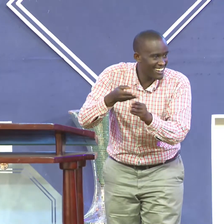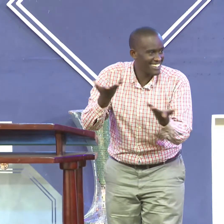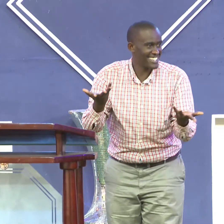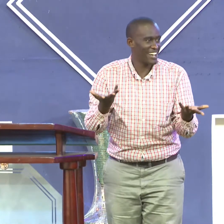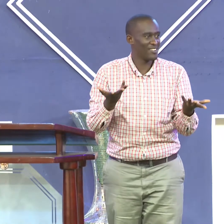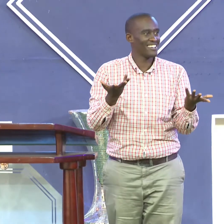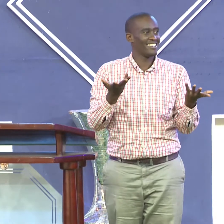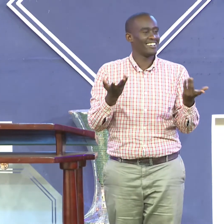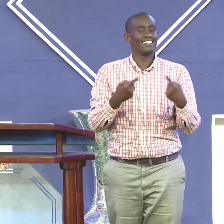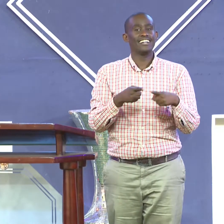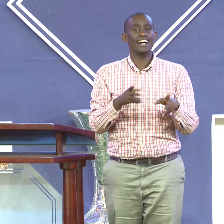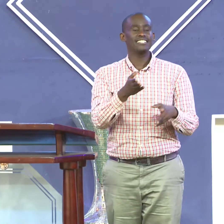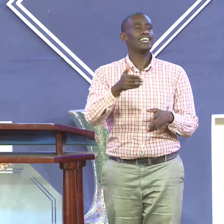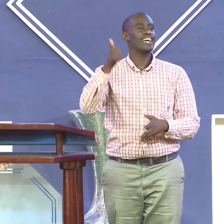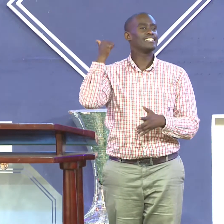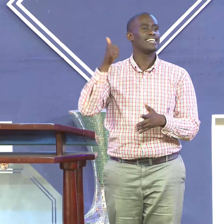some.